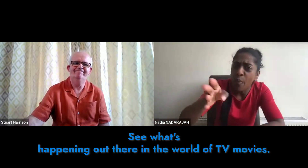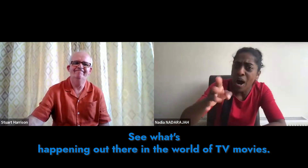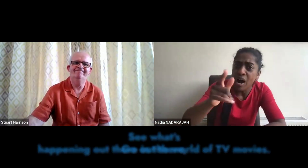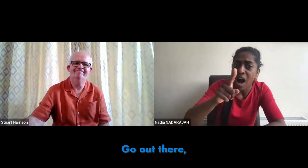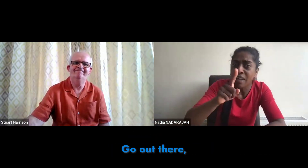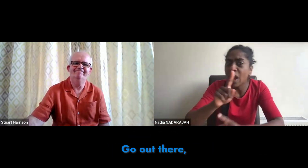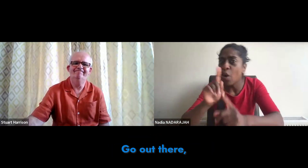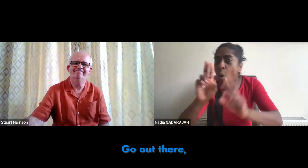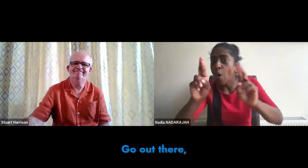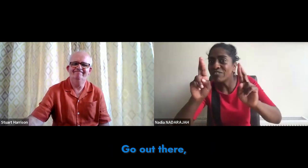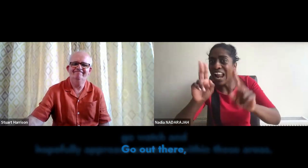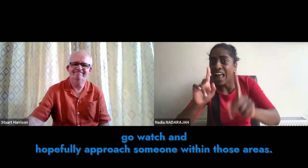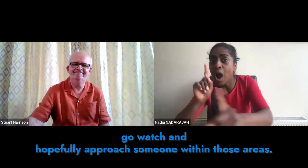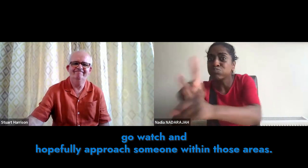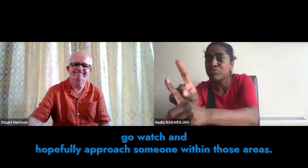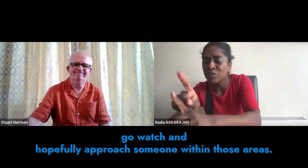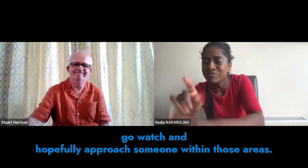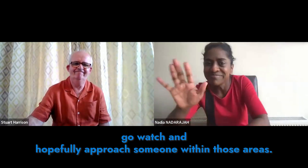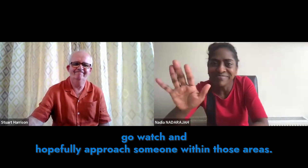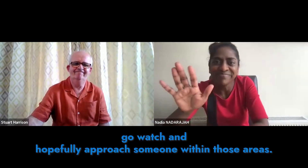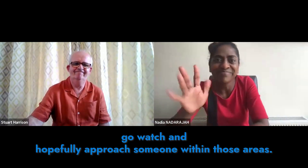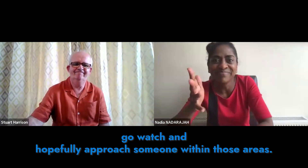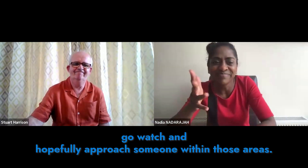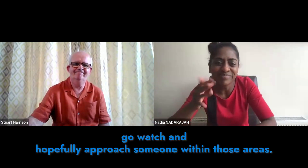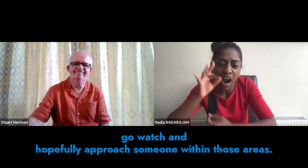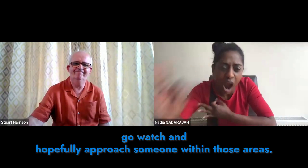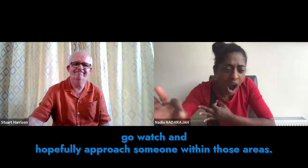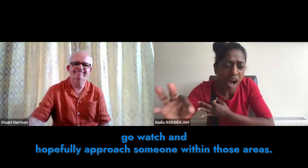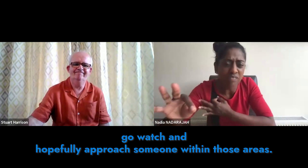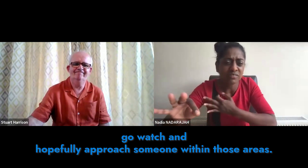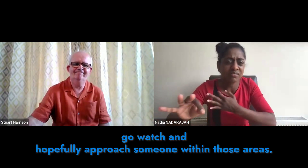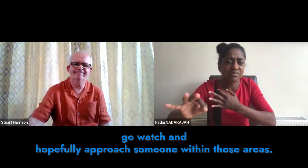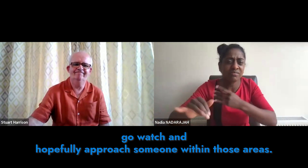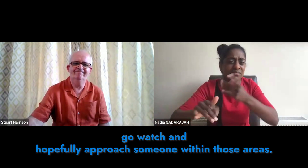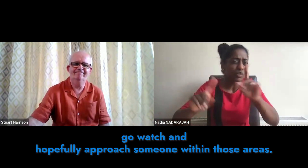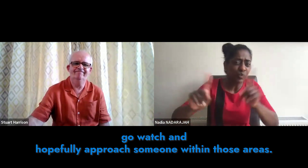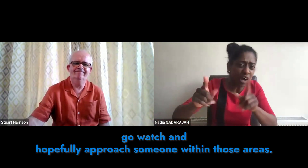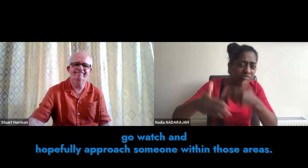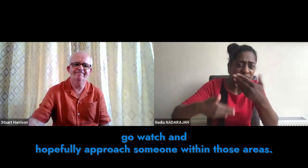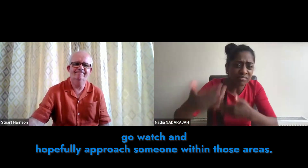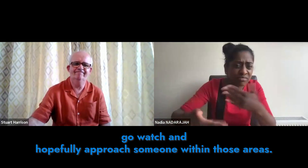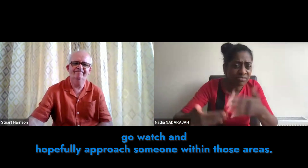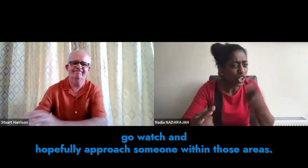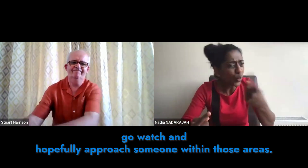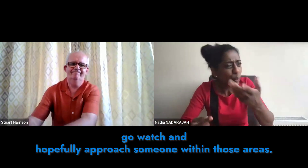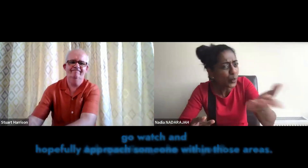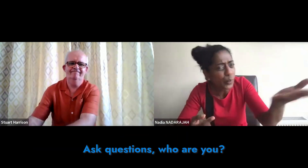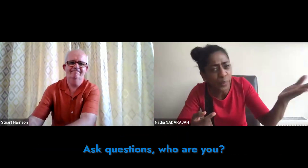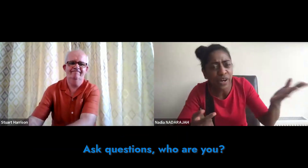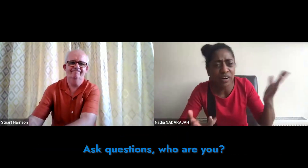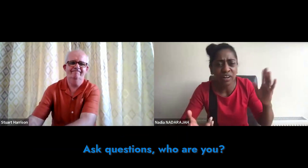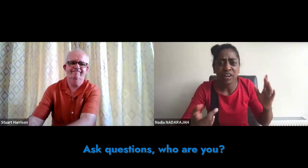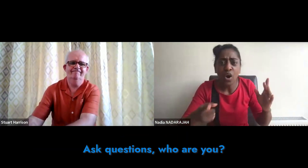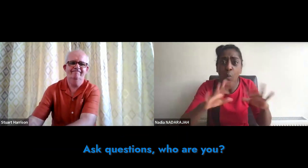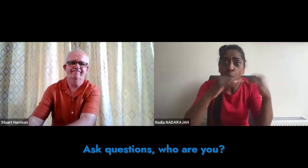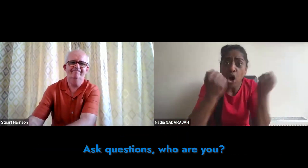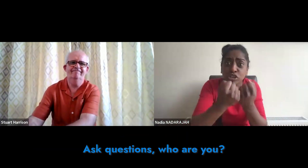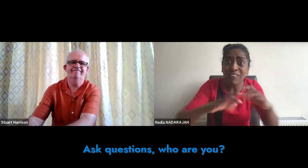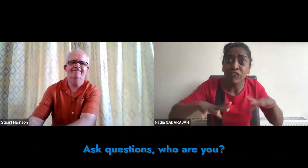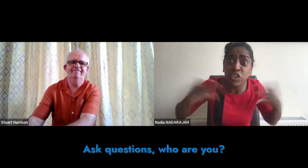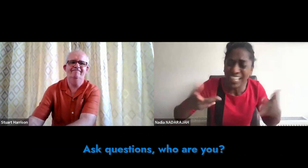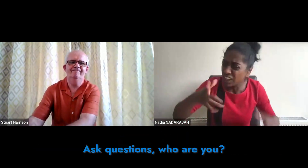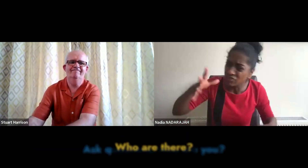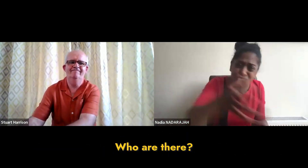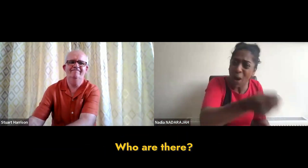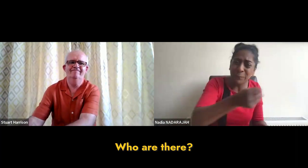movies. Go out there, go watch, and hopefully approach someone within those areas. Ask questions.